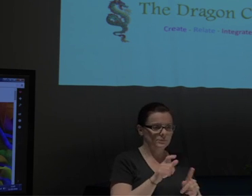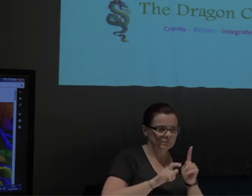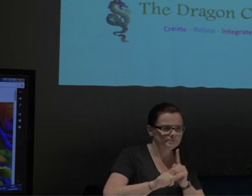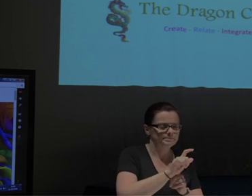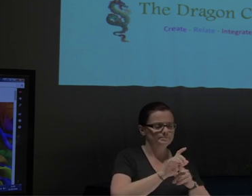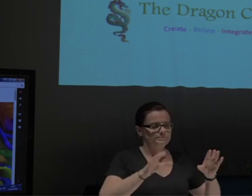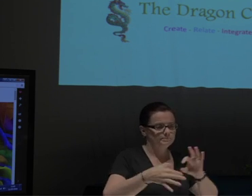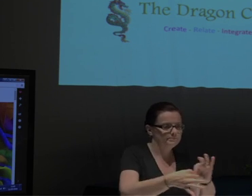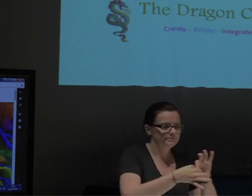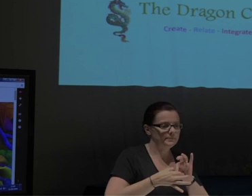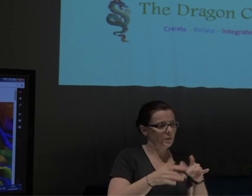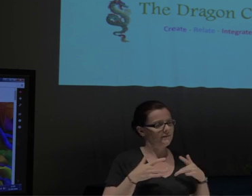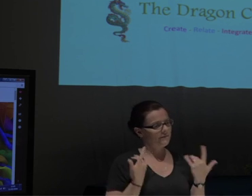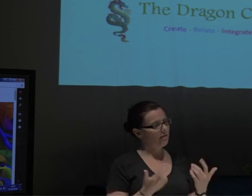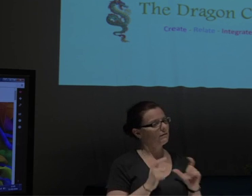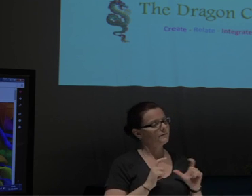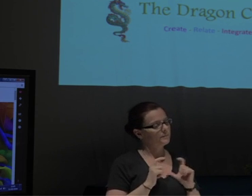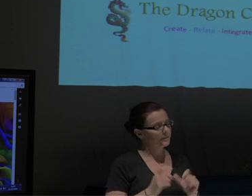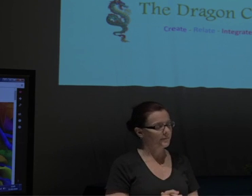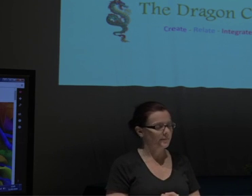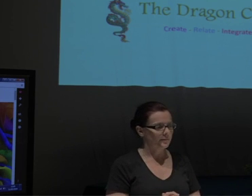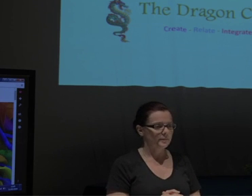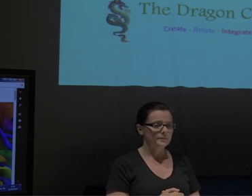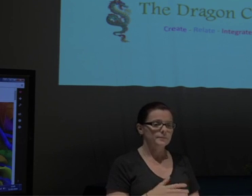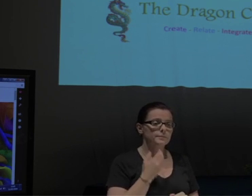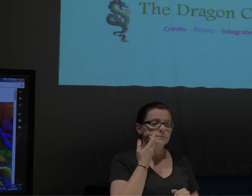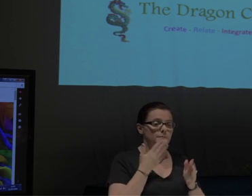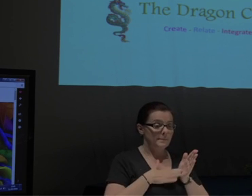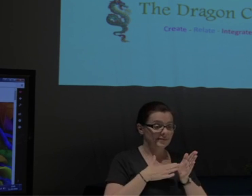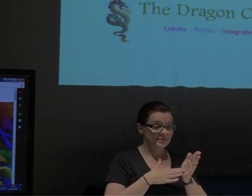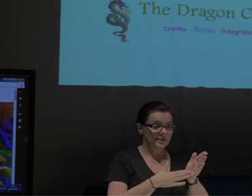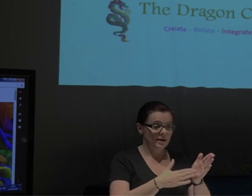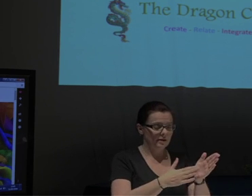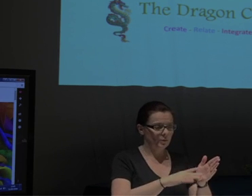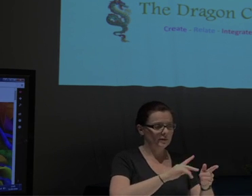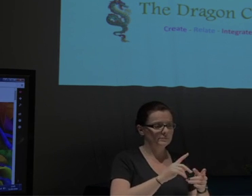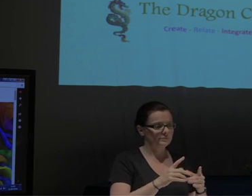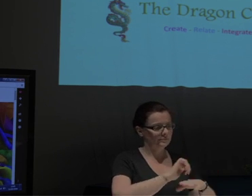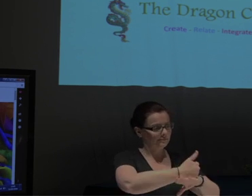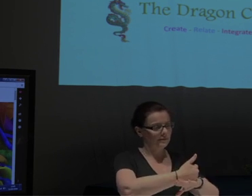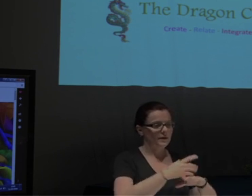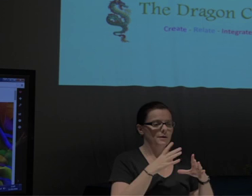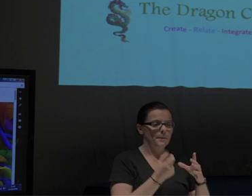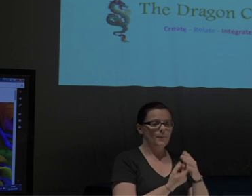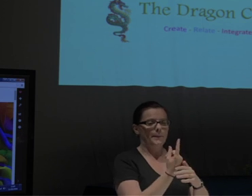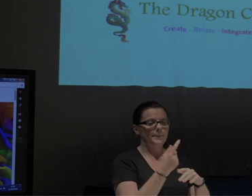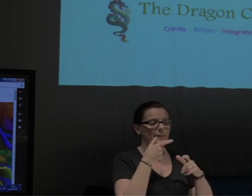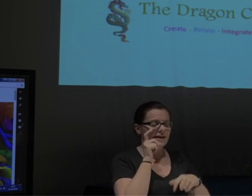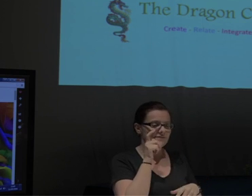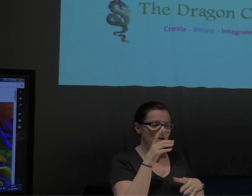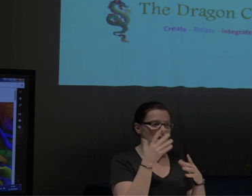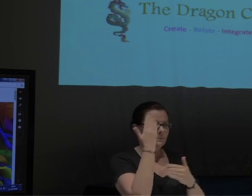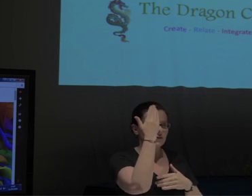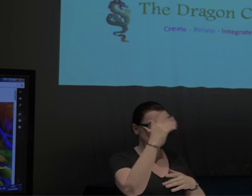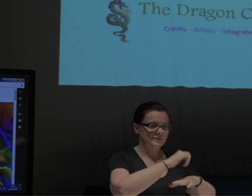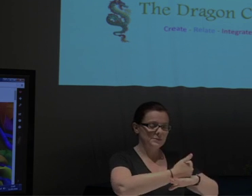where all can feel at home. Every Monday, we offer a relaxing pop-up cafe and imaginative space in the